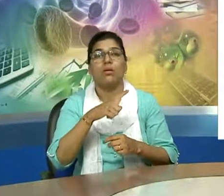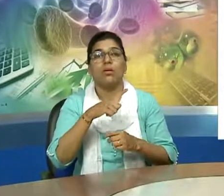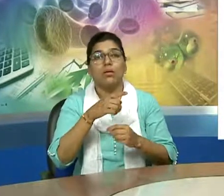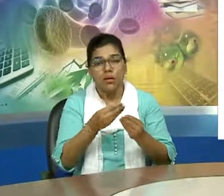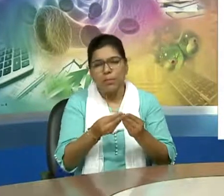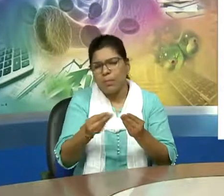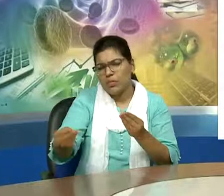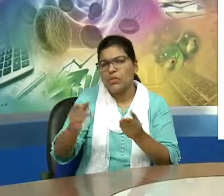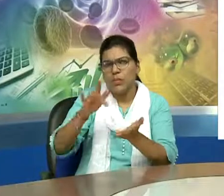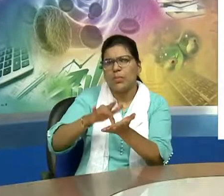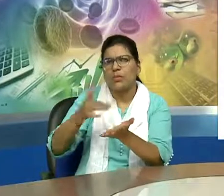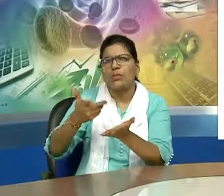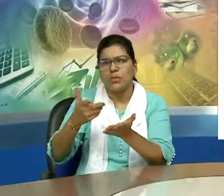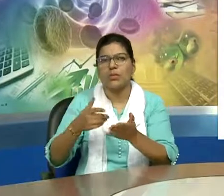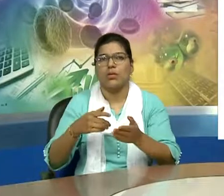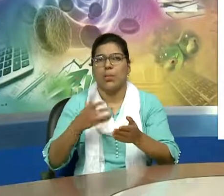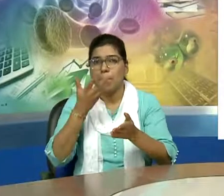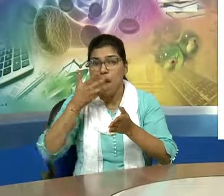There is a river in Mumbai.